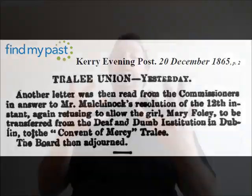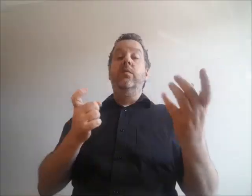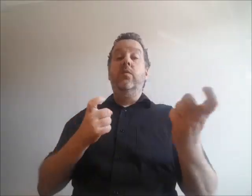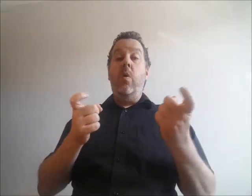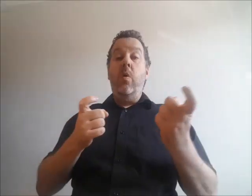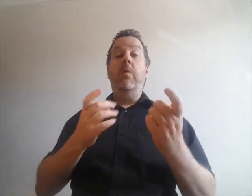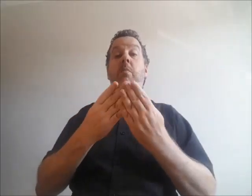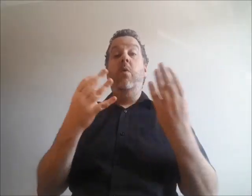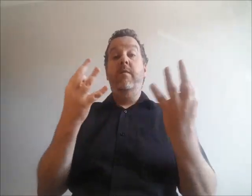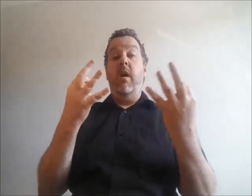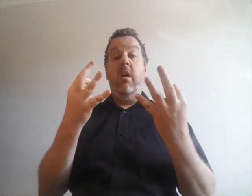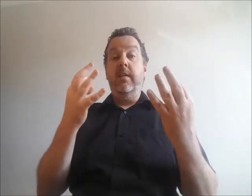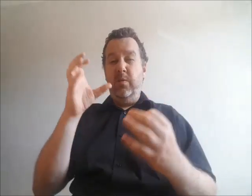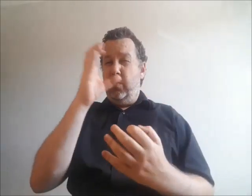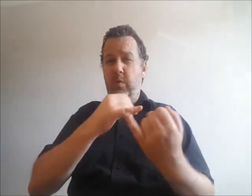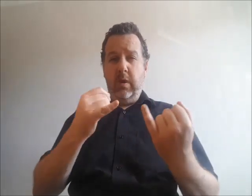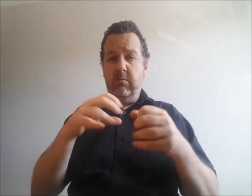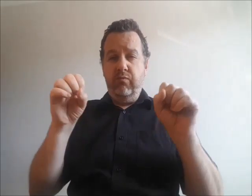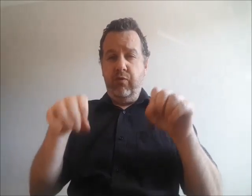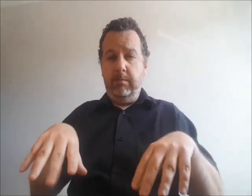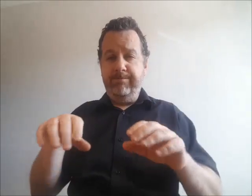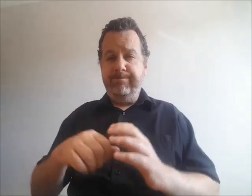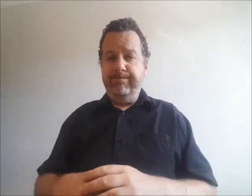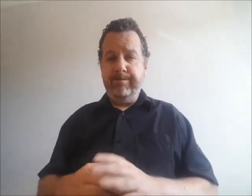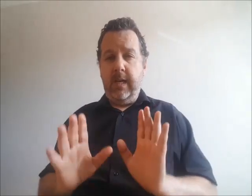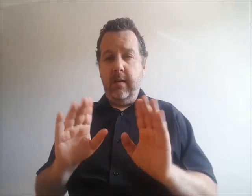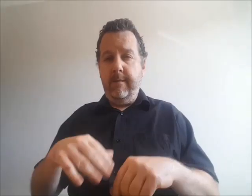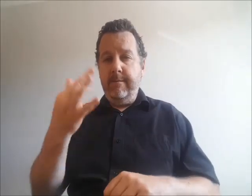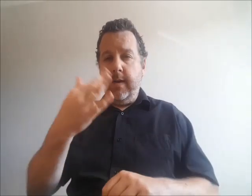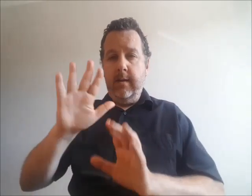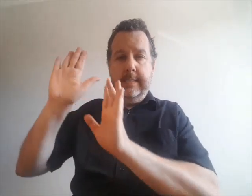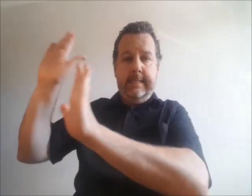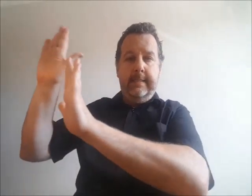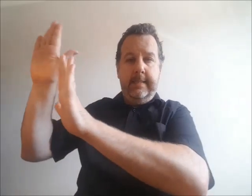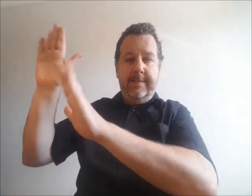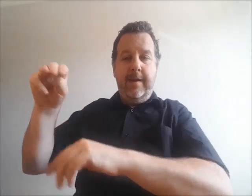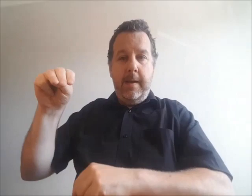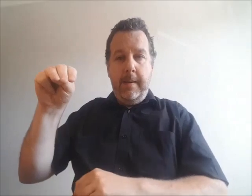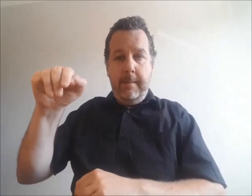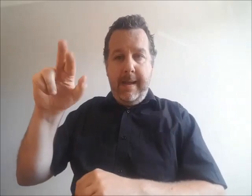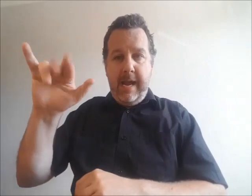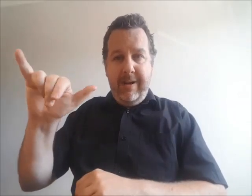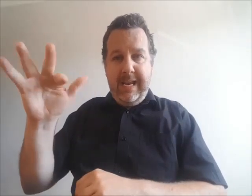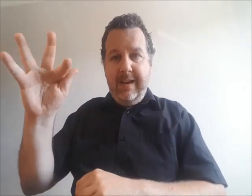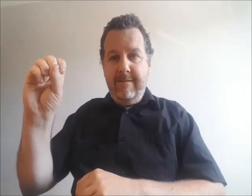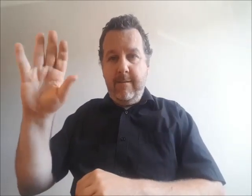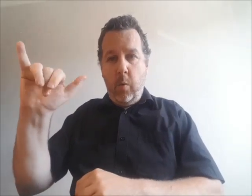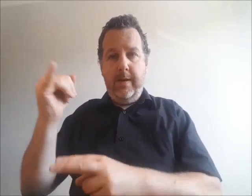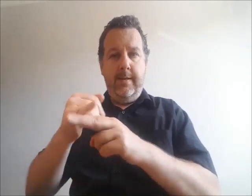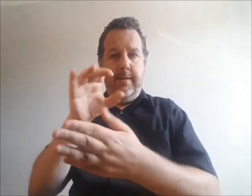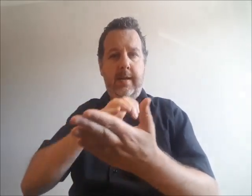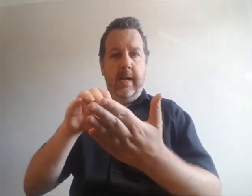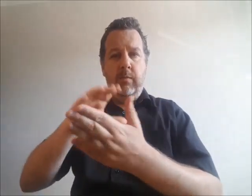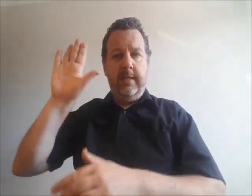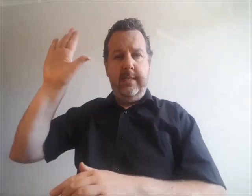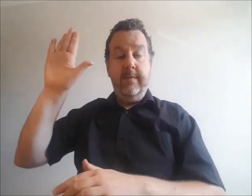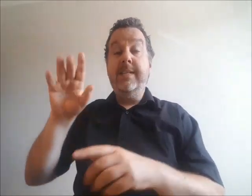So the Board of Guardians at this stage apparently let the matter drop. Mary Foley was left in Cabra. At the